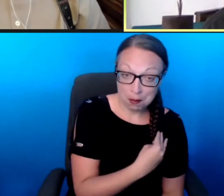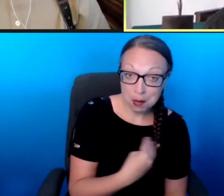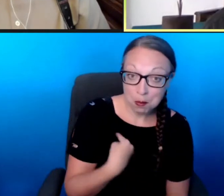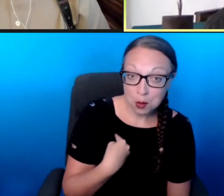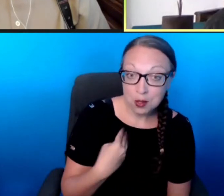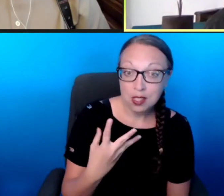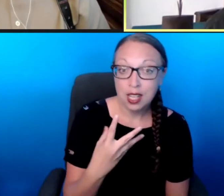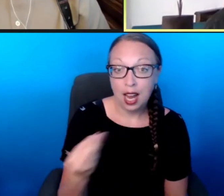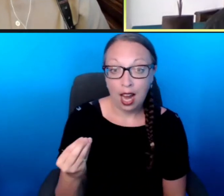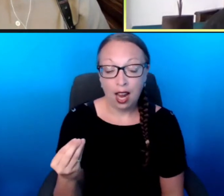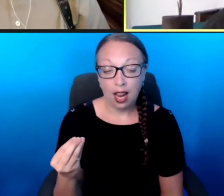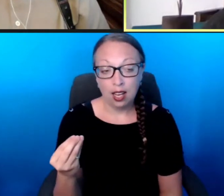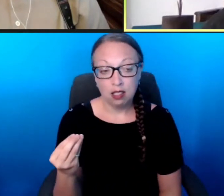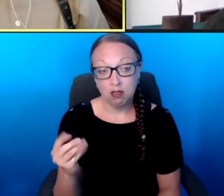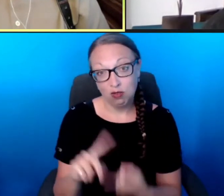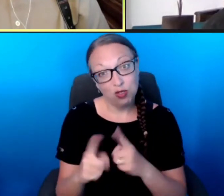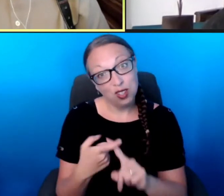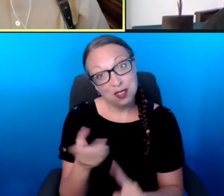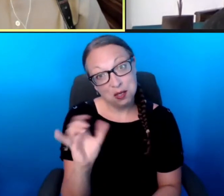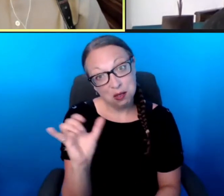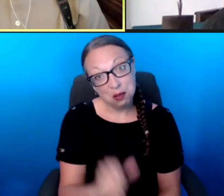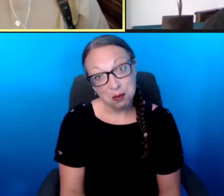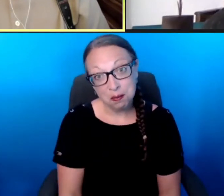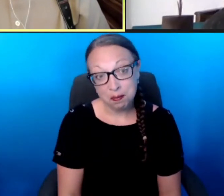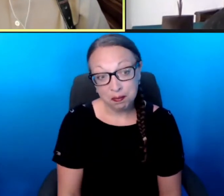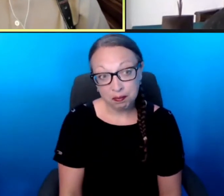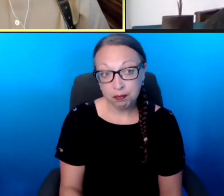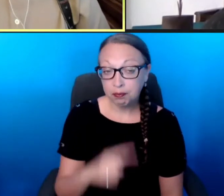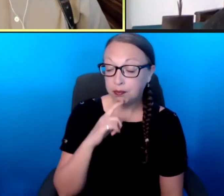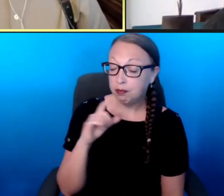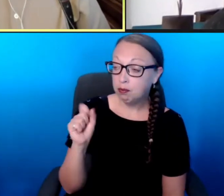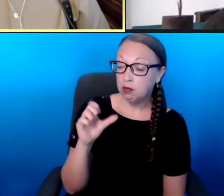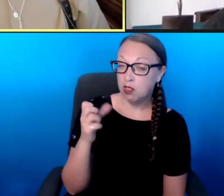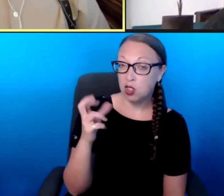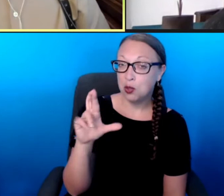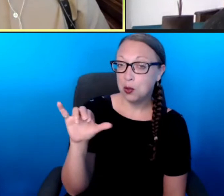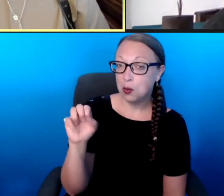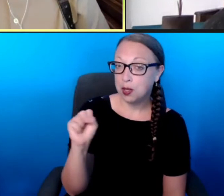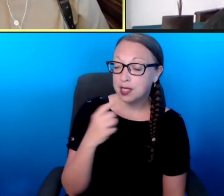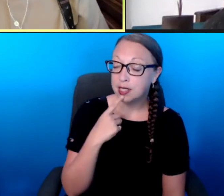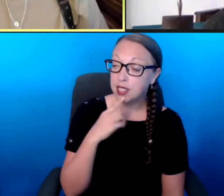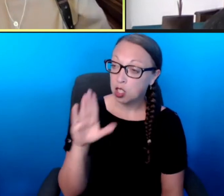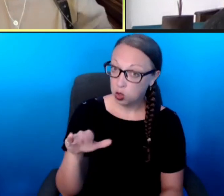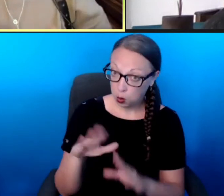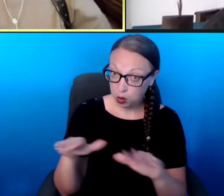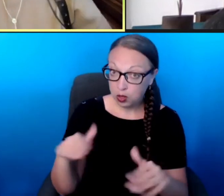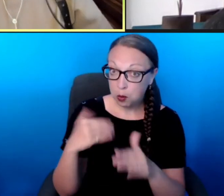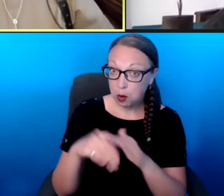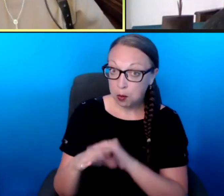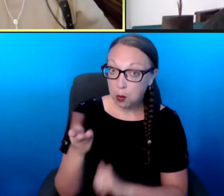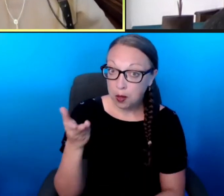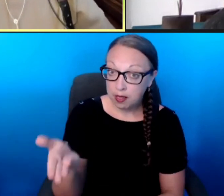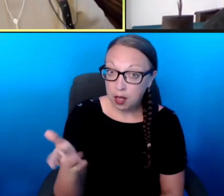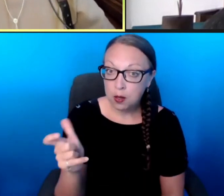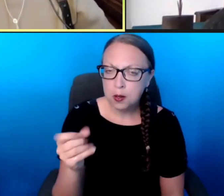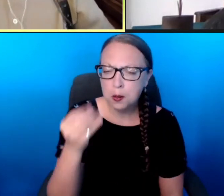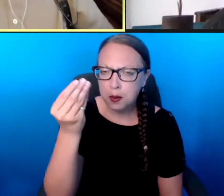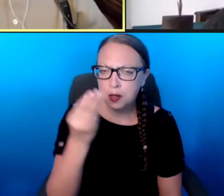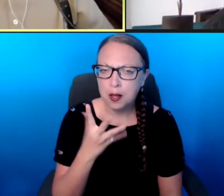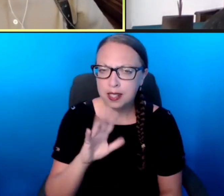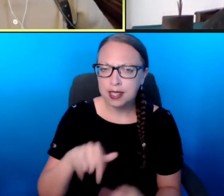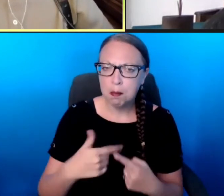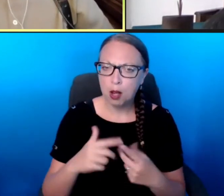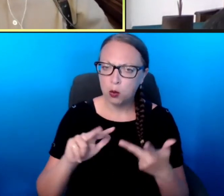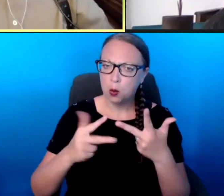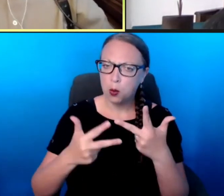and friends. Mm-hmm. And you said your children were born there. Tell us about your third